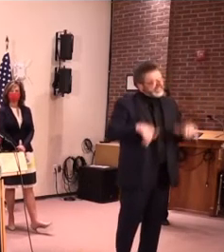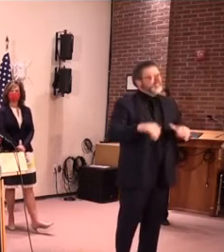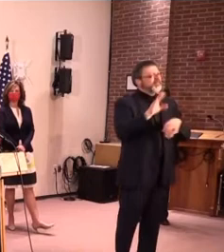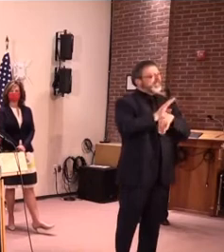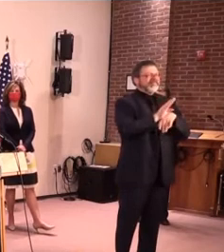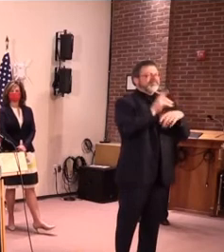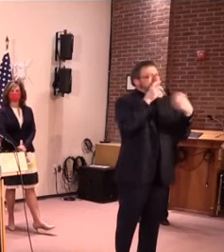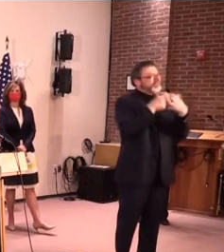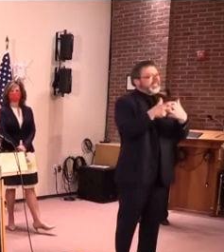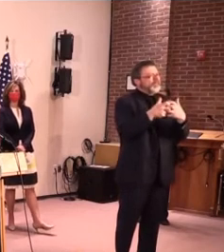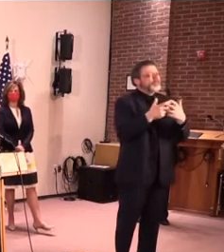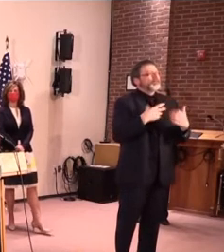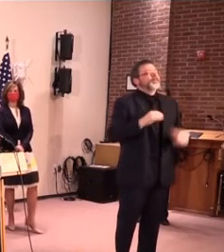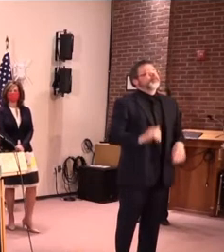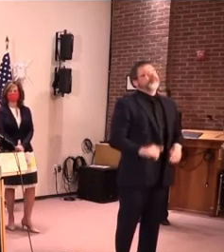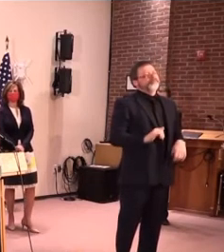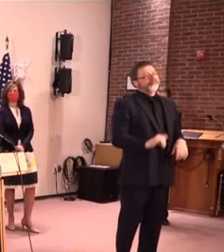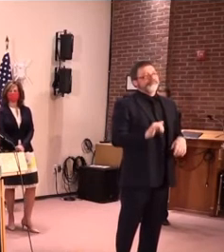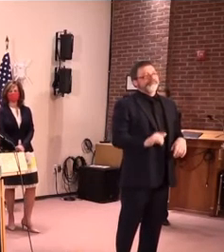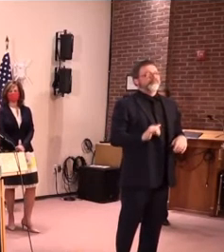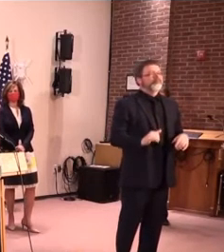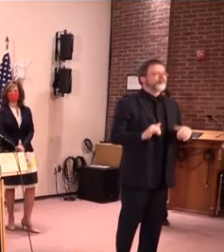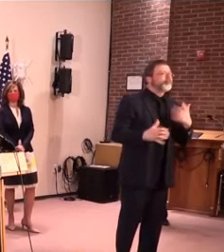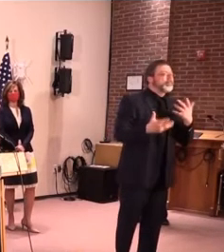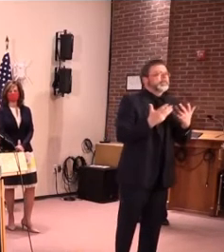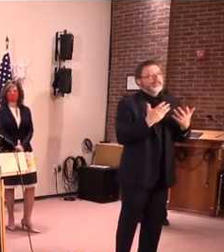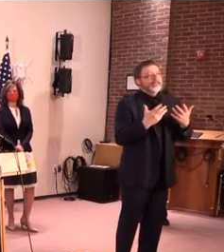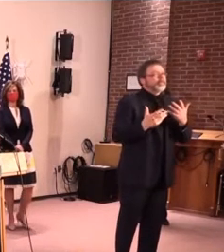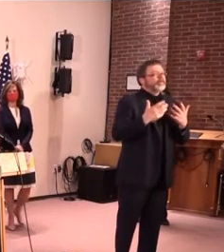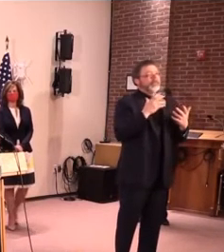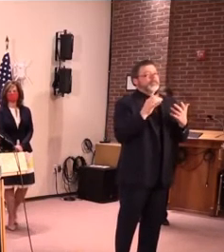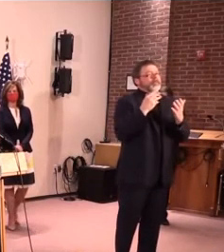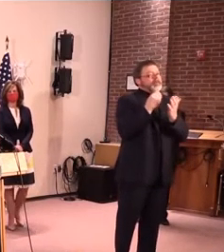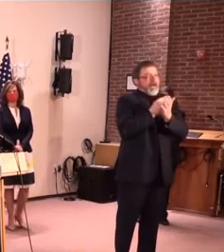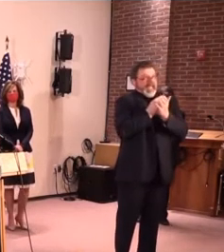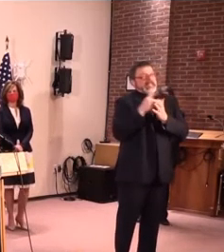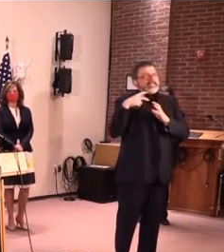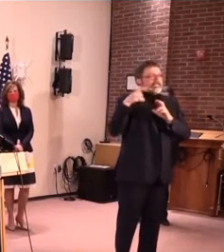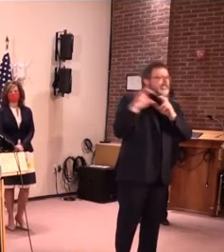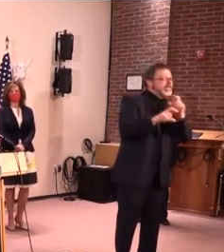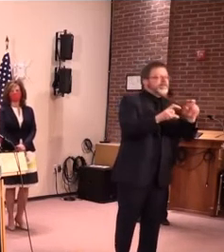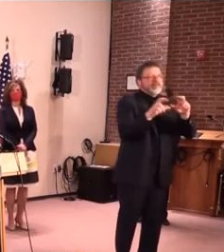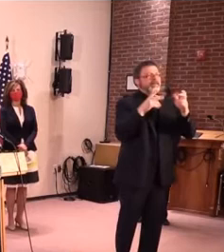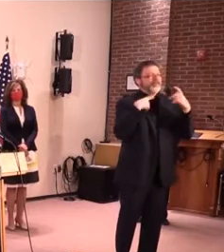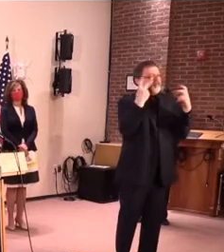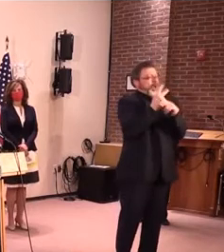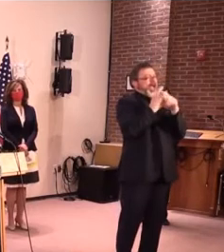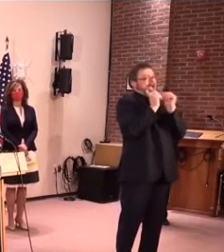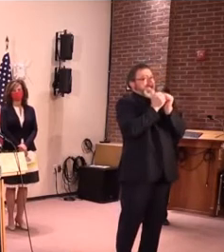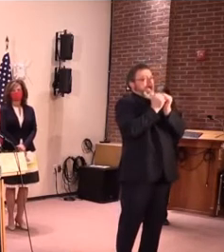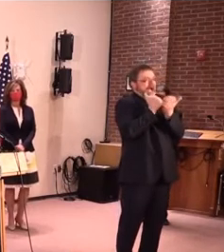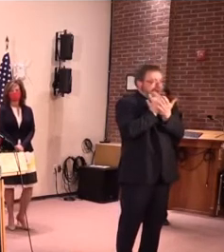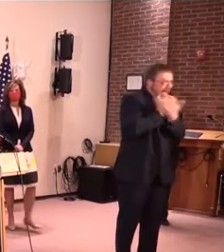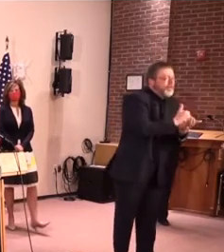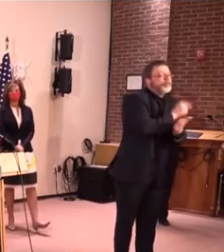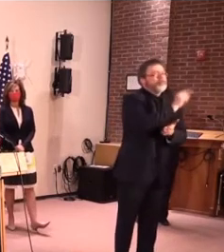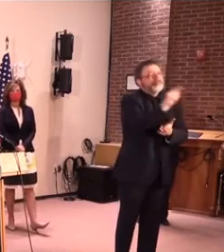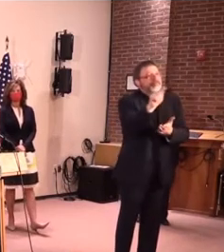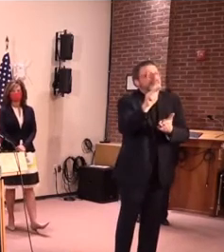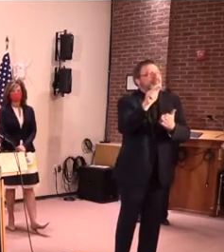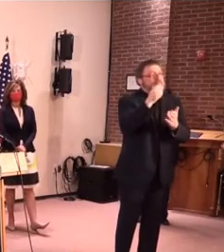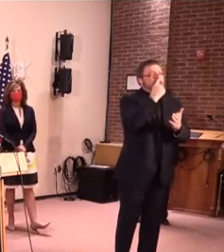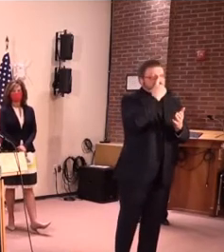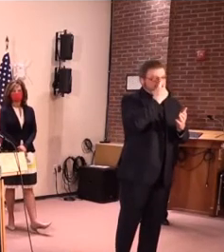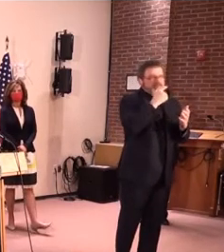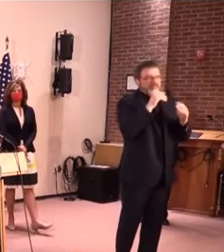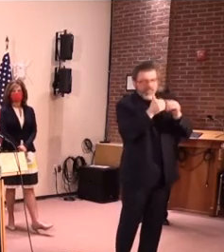economic infrastructure. Reacting to that, and with the input of many small businesses and associations, we outlined a plan that provides